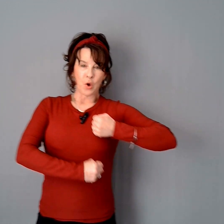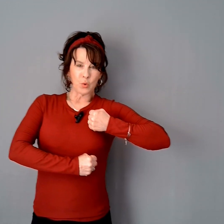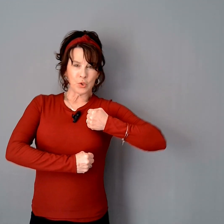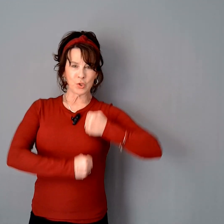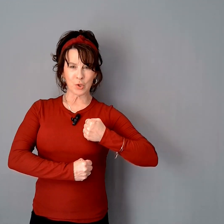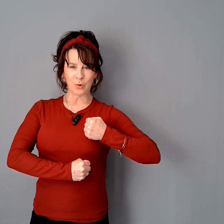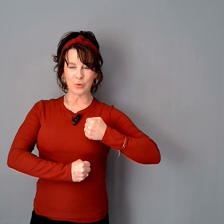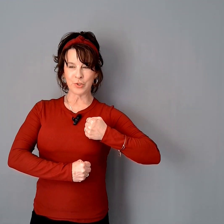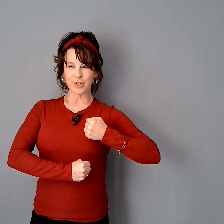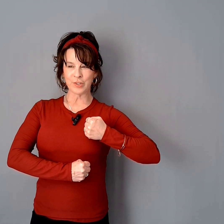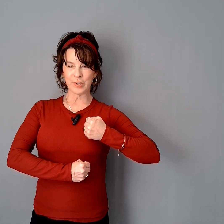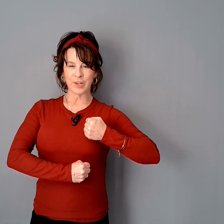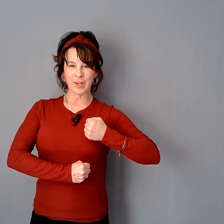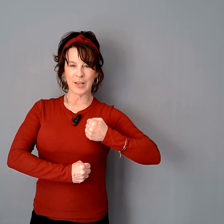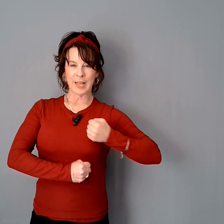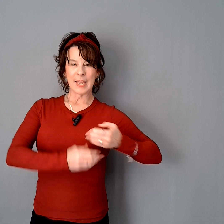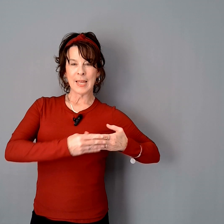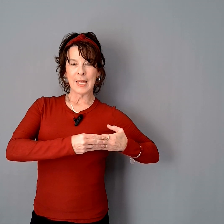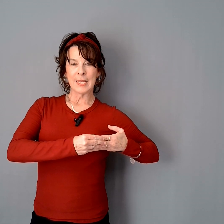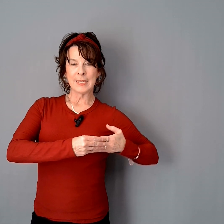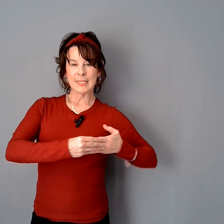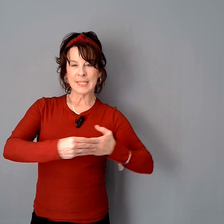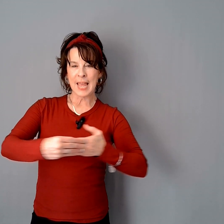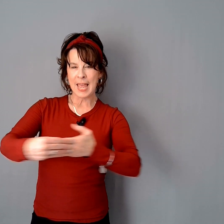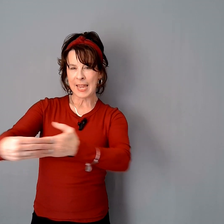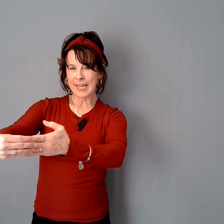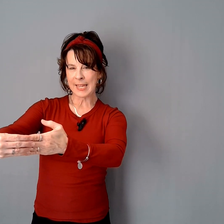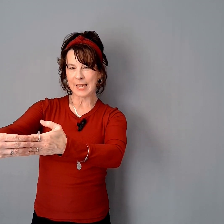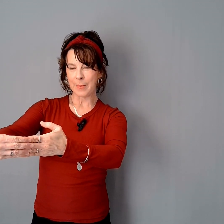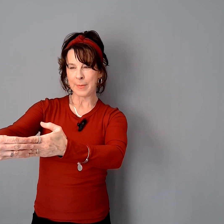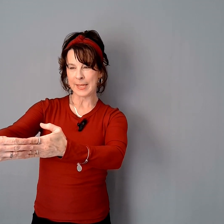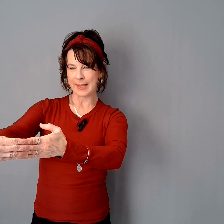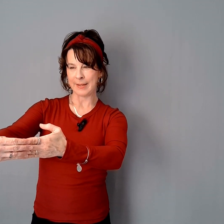those soldiers take him in.